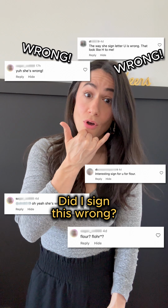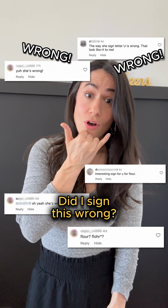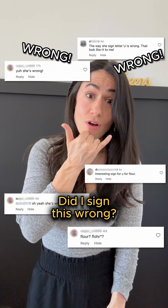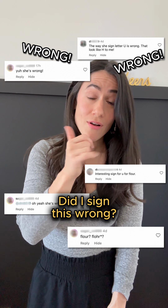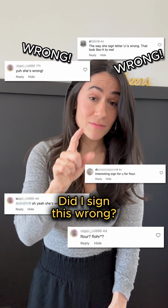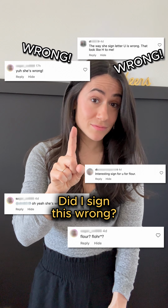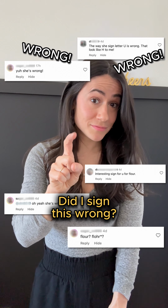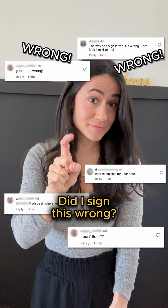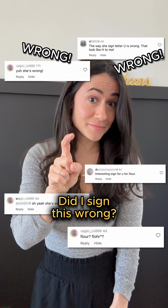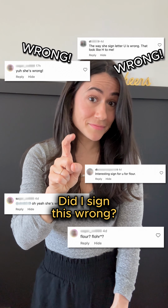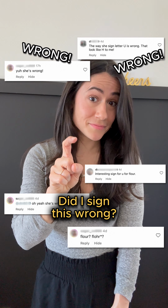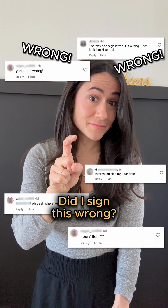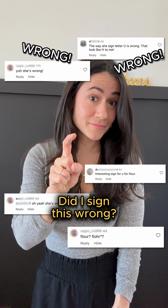Did I sign this wrong?